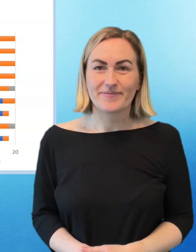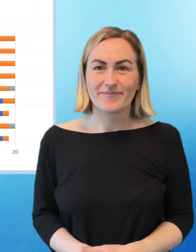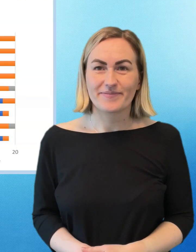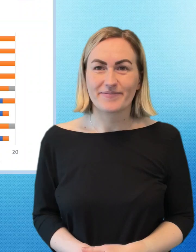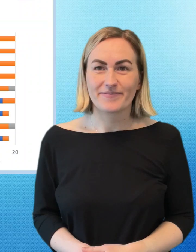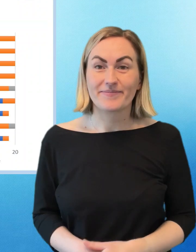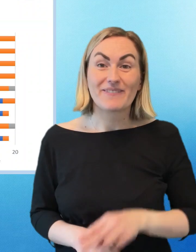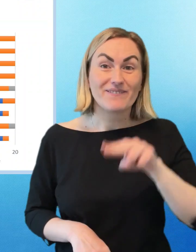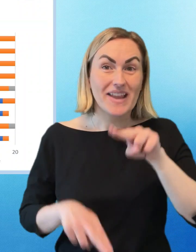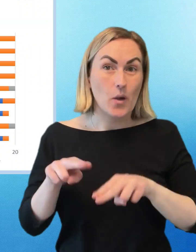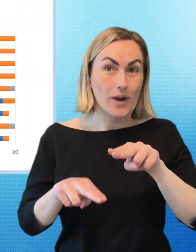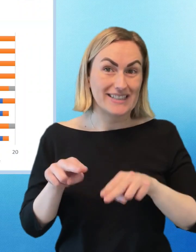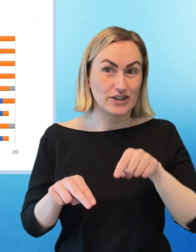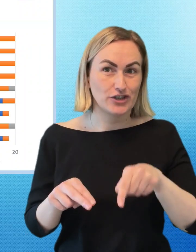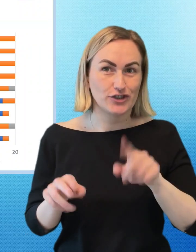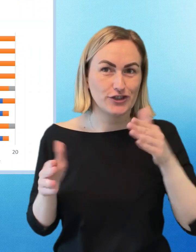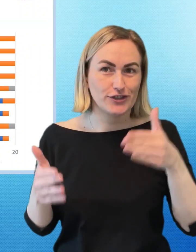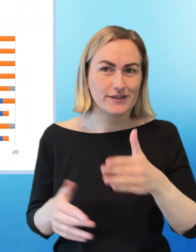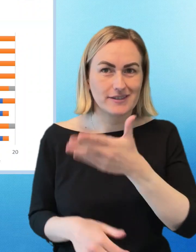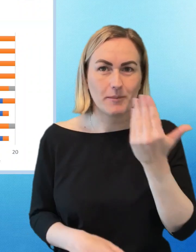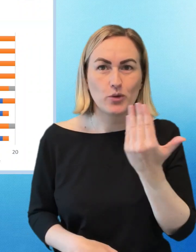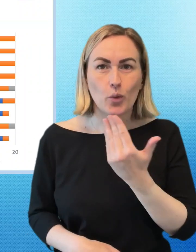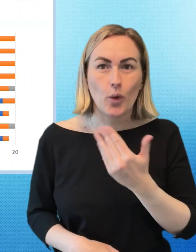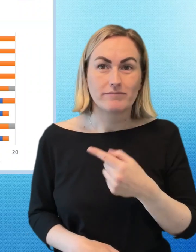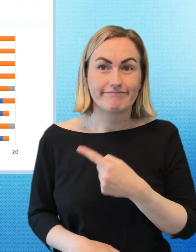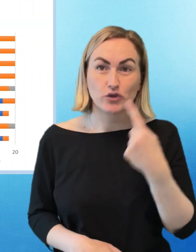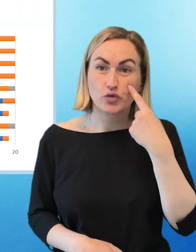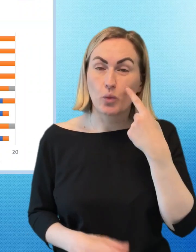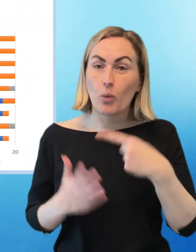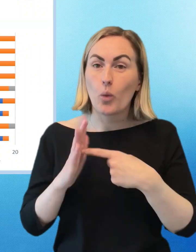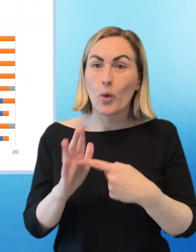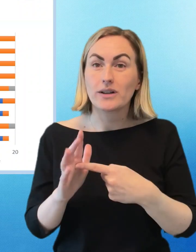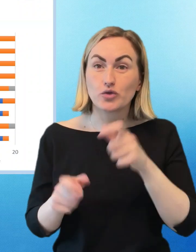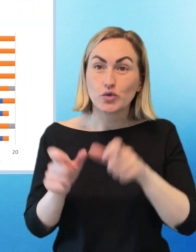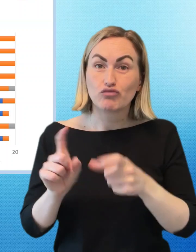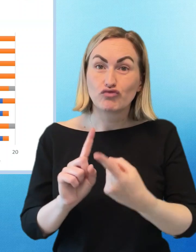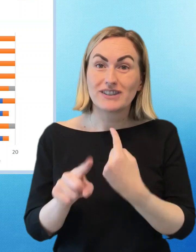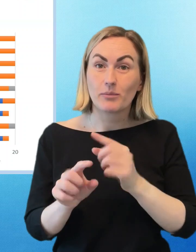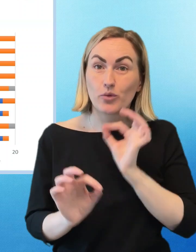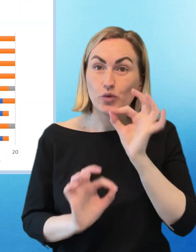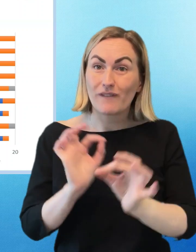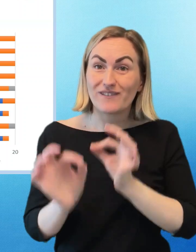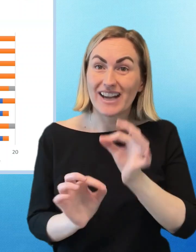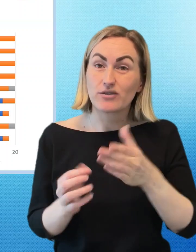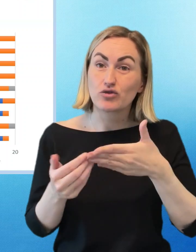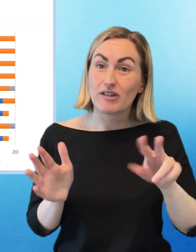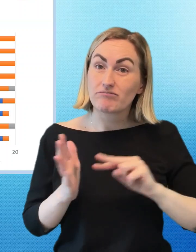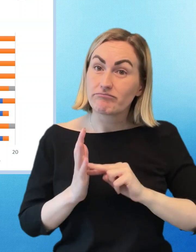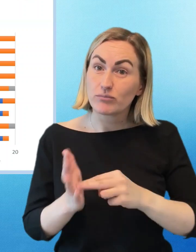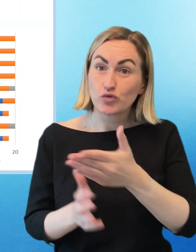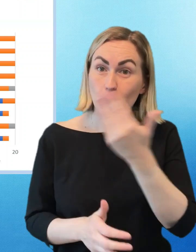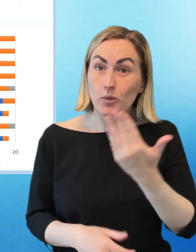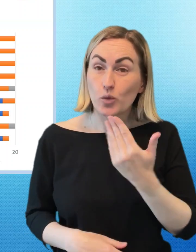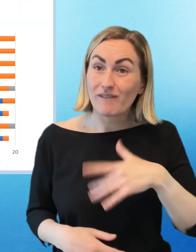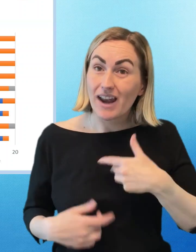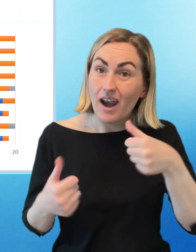Moving on to the evaluation of the summer school, this slide shows the student responses to a survey asking about the general organisation